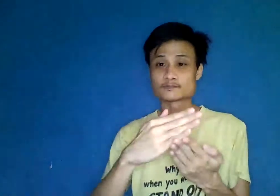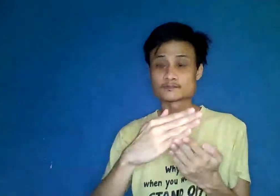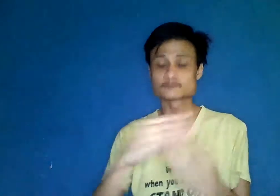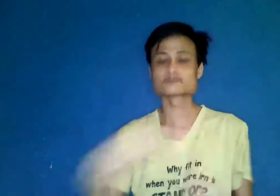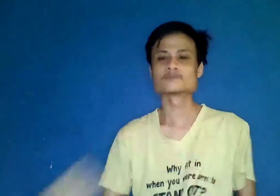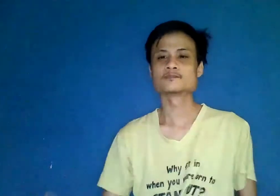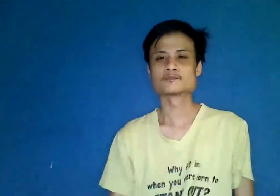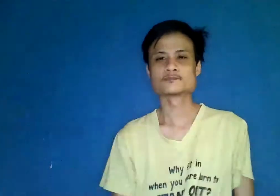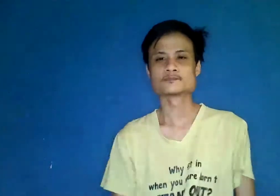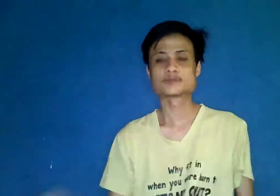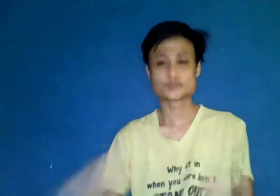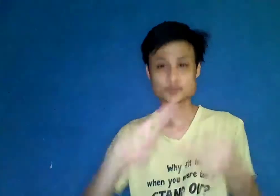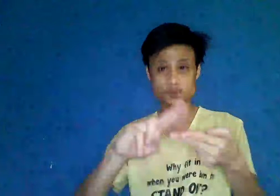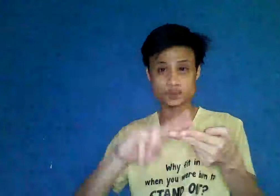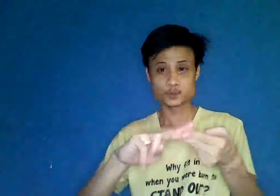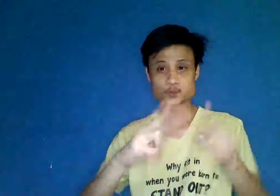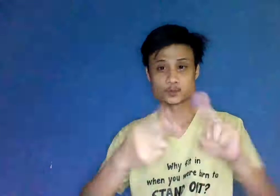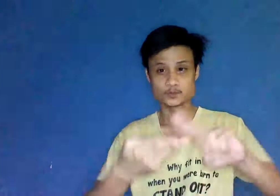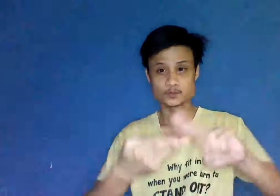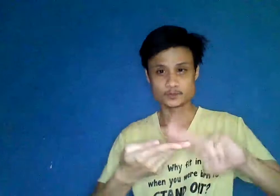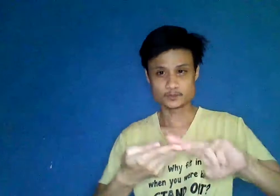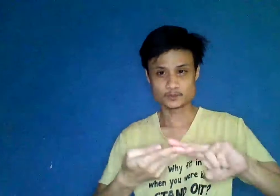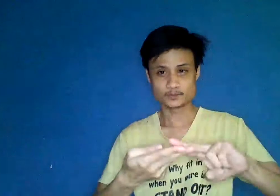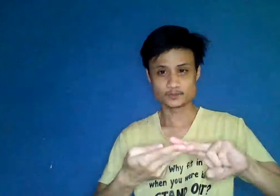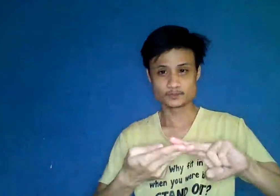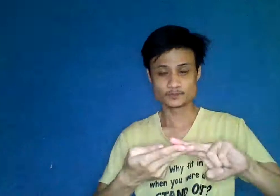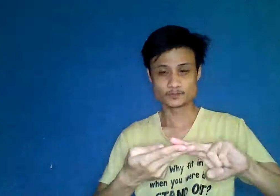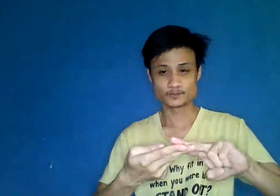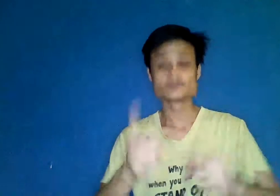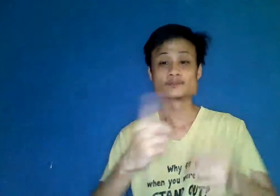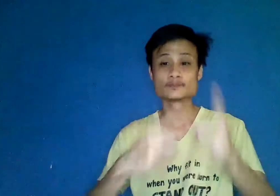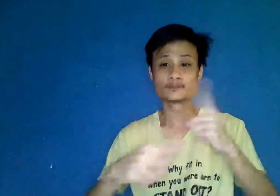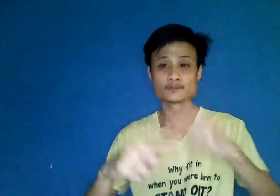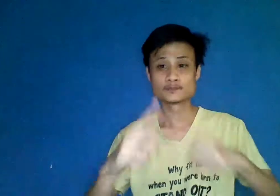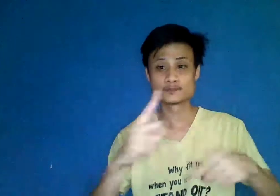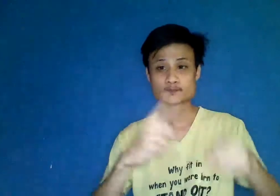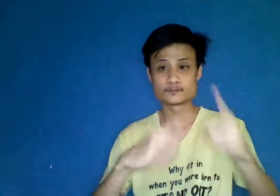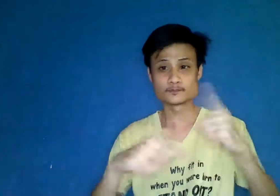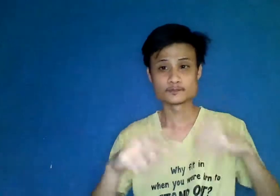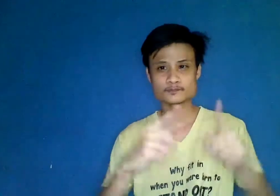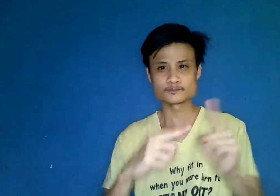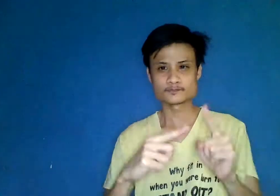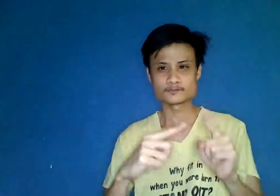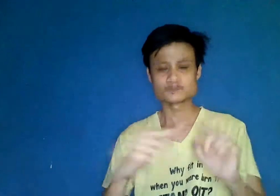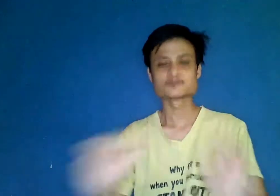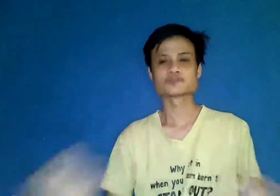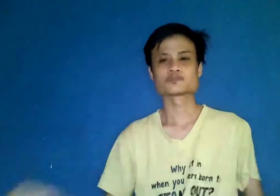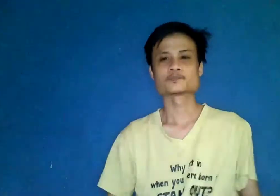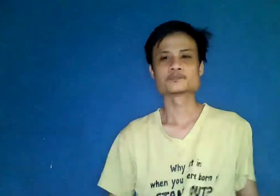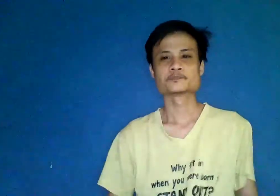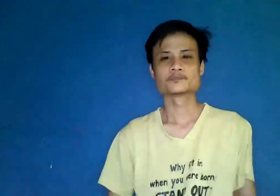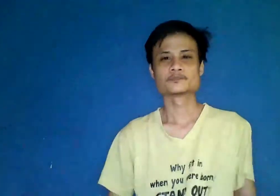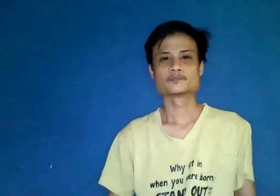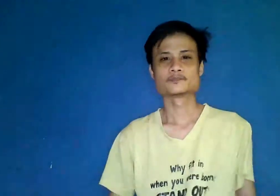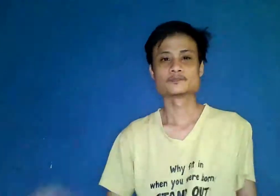The Metro Maguilas Carly's E3 is an SMC infrastructure project. As we enter this fourth quarter